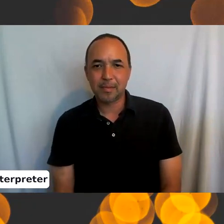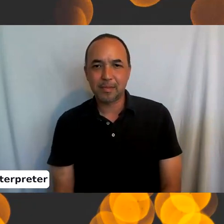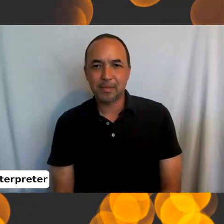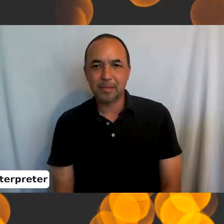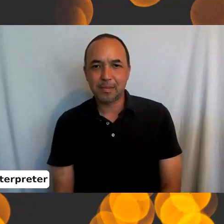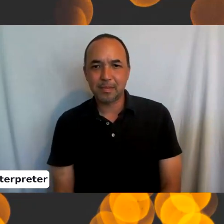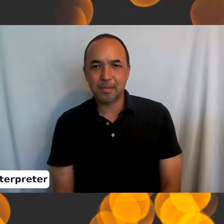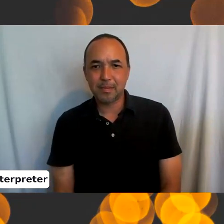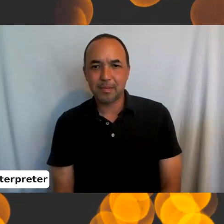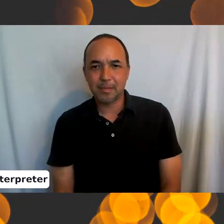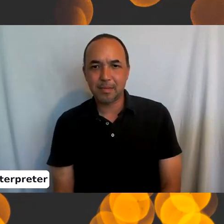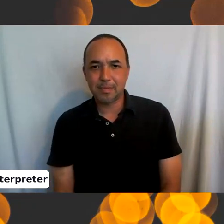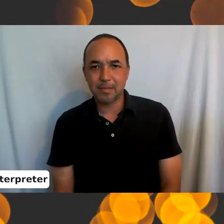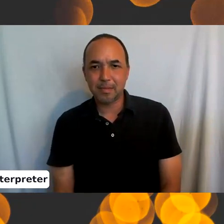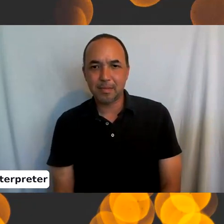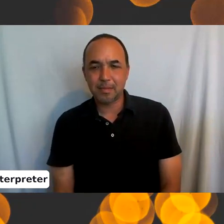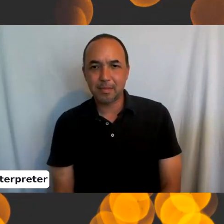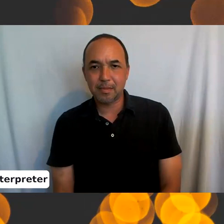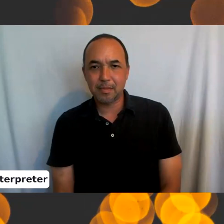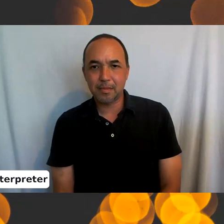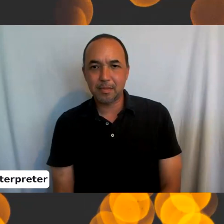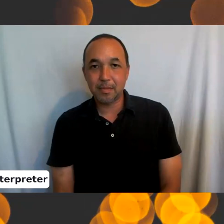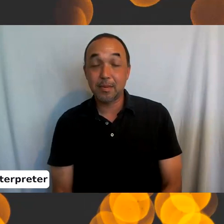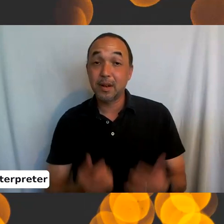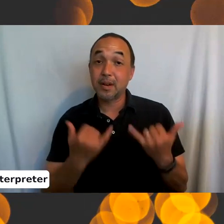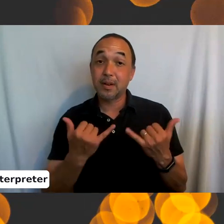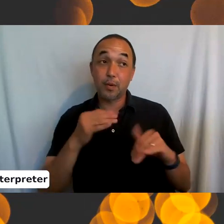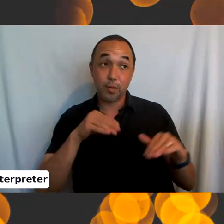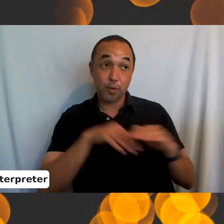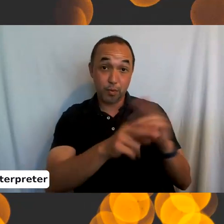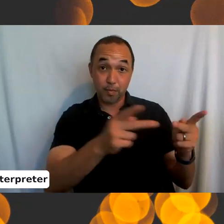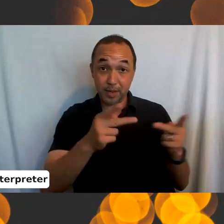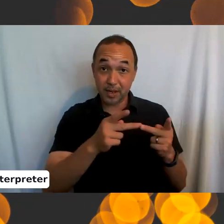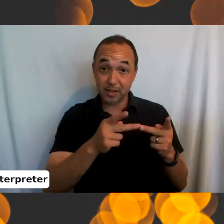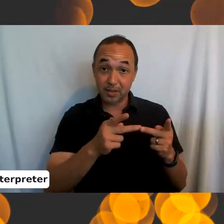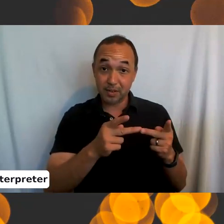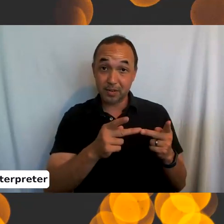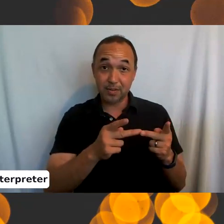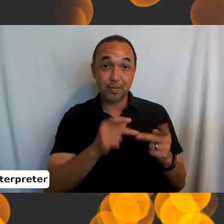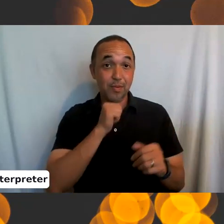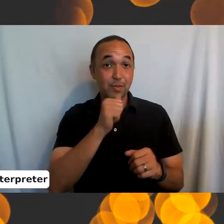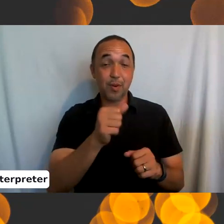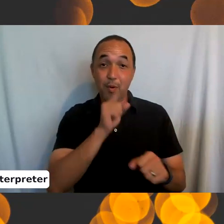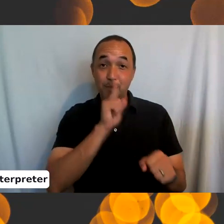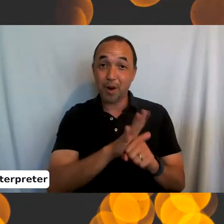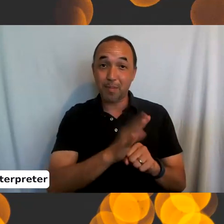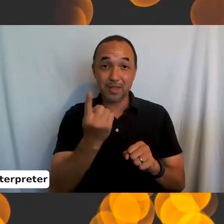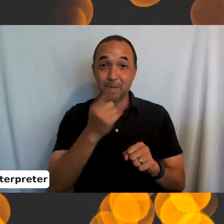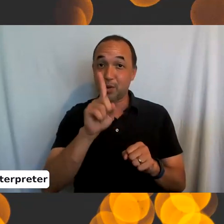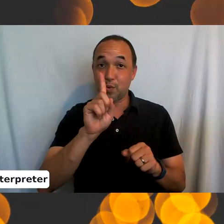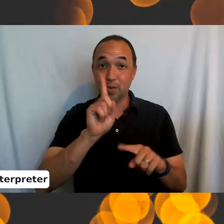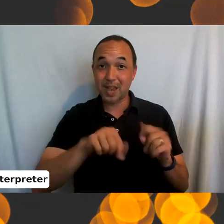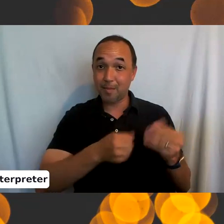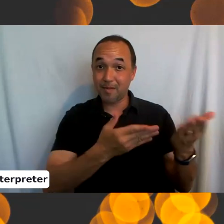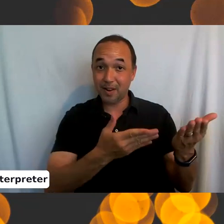Now, I also, when you go into locations, don't make promises you can't keep. When you start interacting with spirits, don't